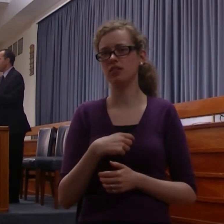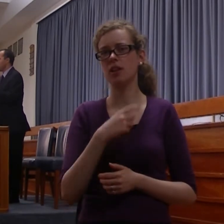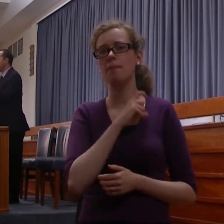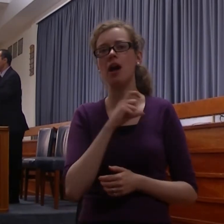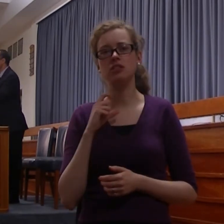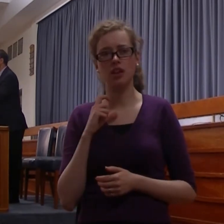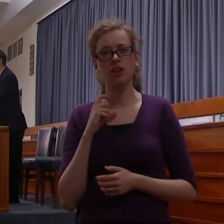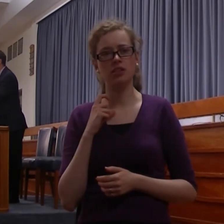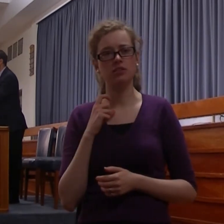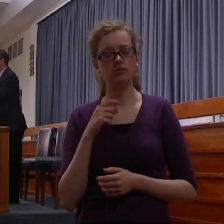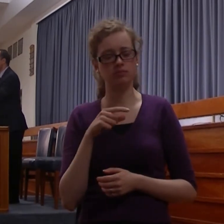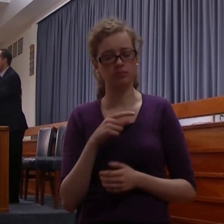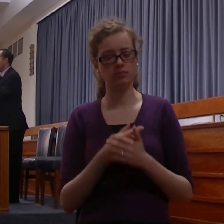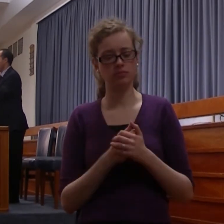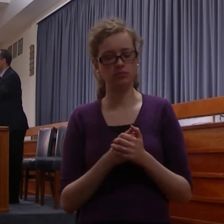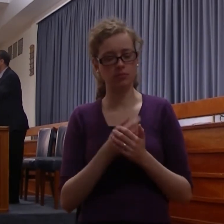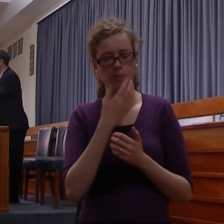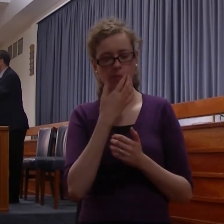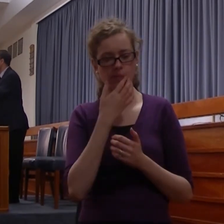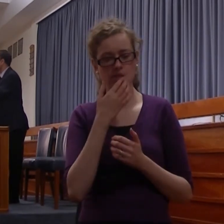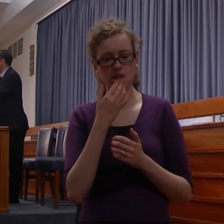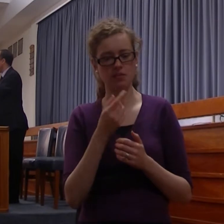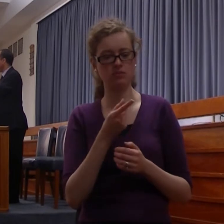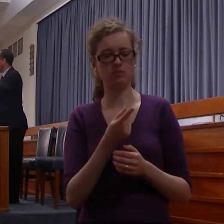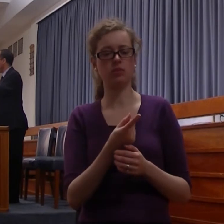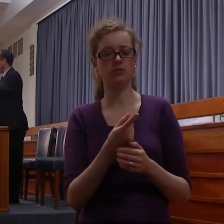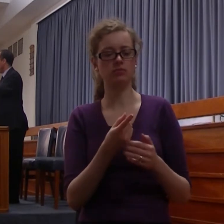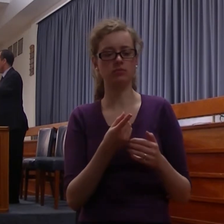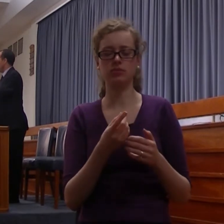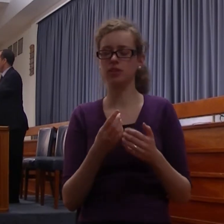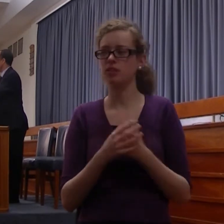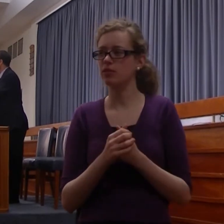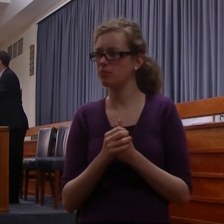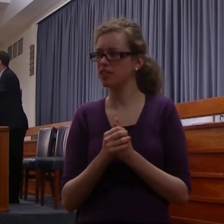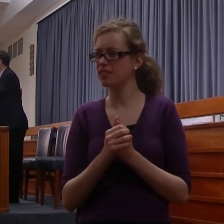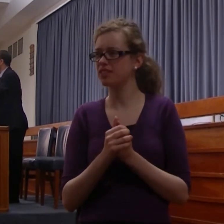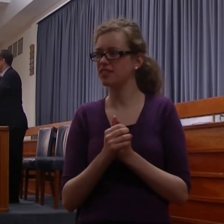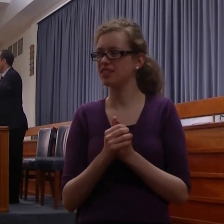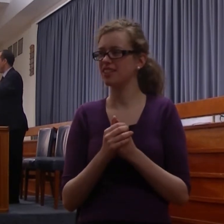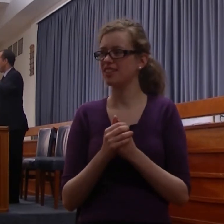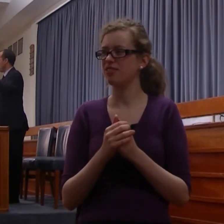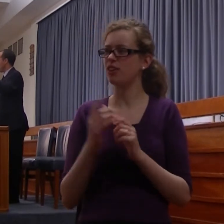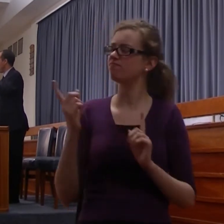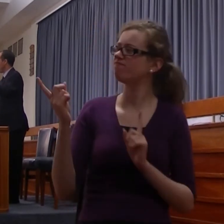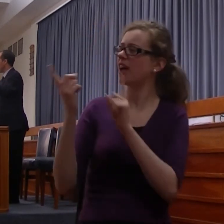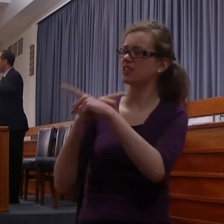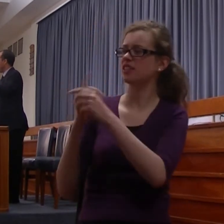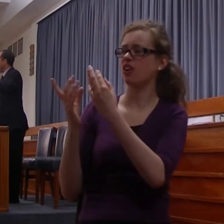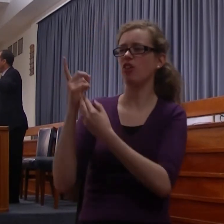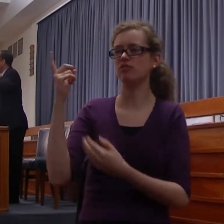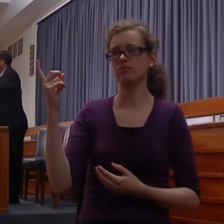So because the messenger, or that human messenger, the pastor, is the one who represents